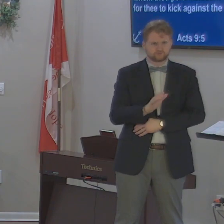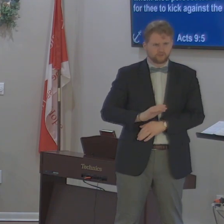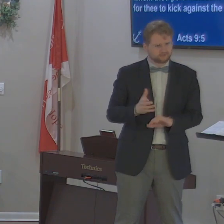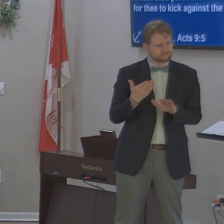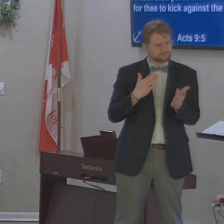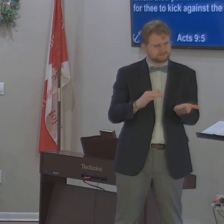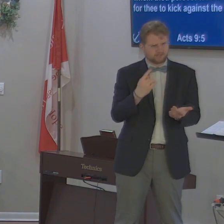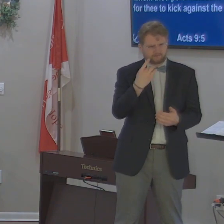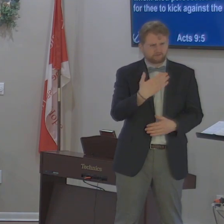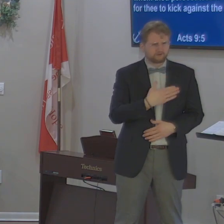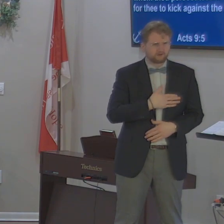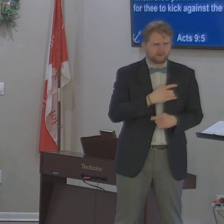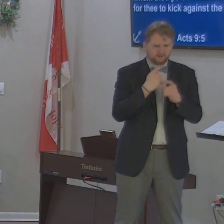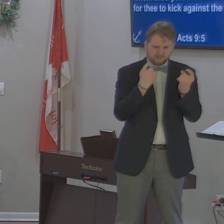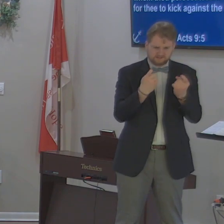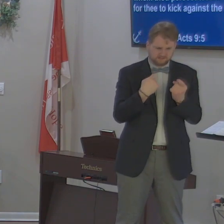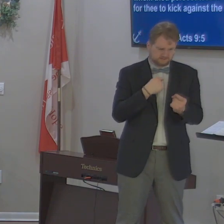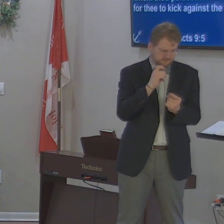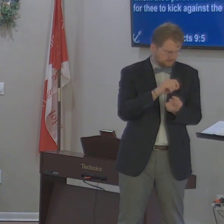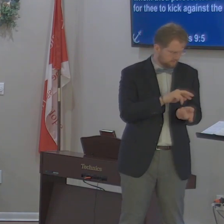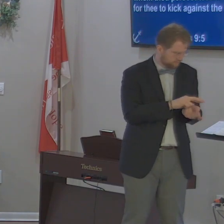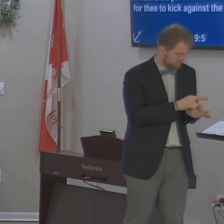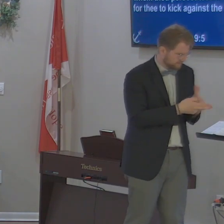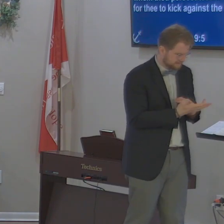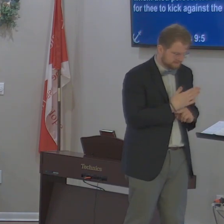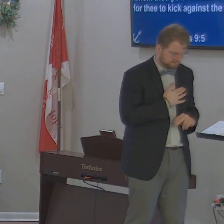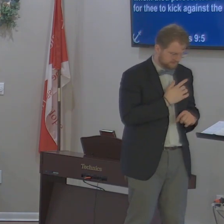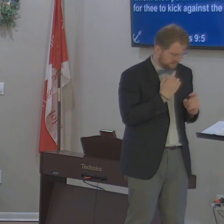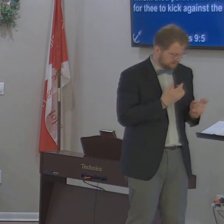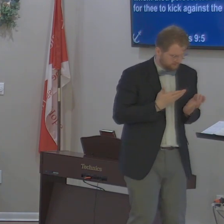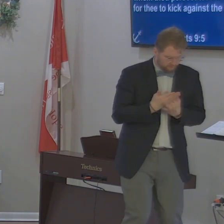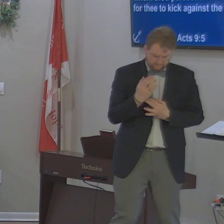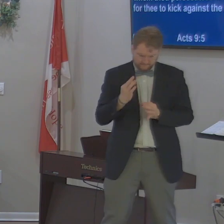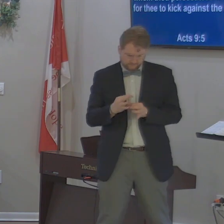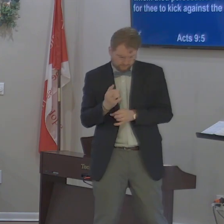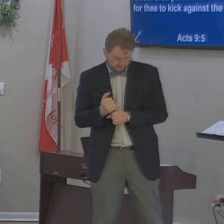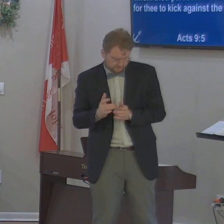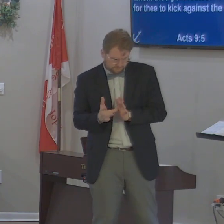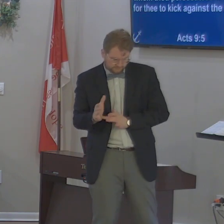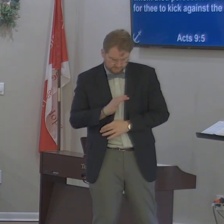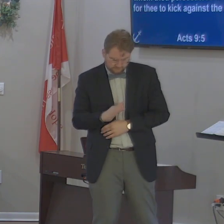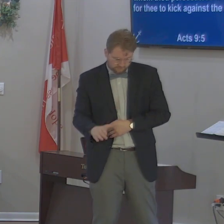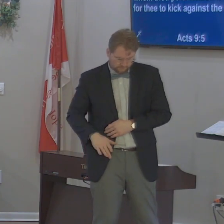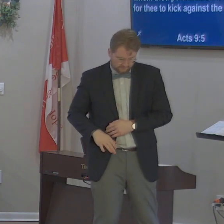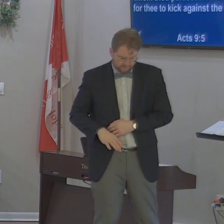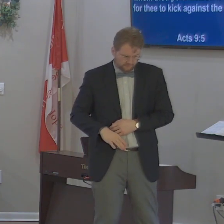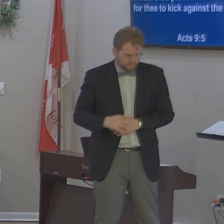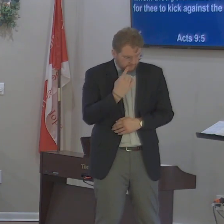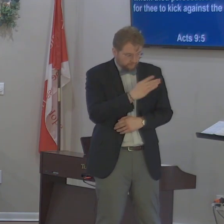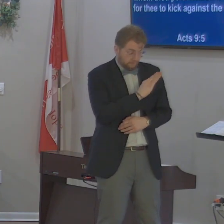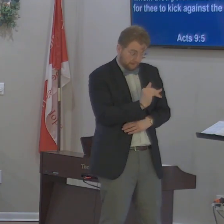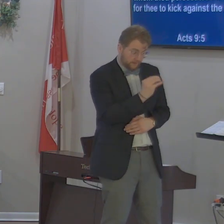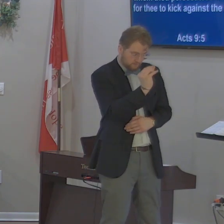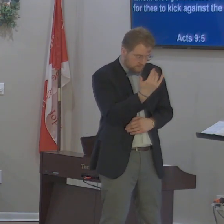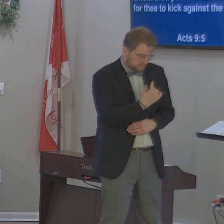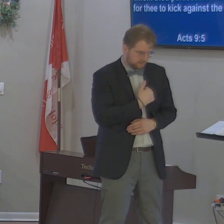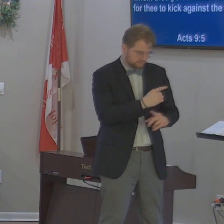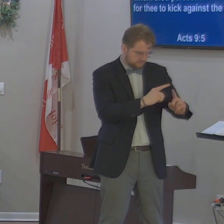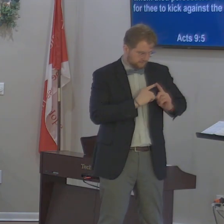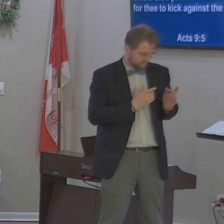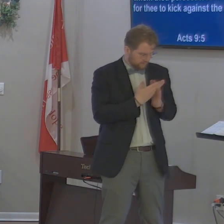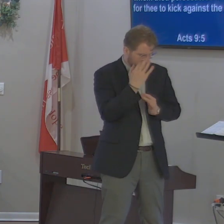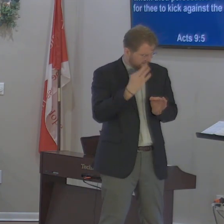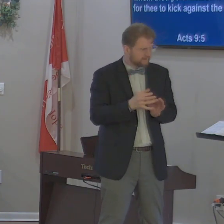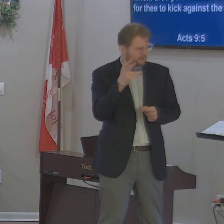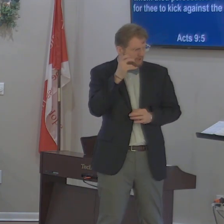and you hear that you have to repent of your sin and turn and by faith trust in Jesus Christ, that for by grace are you saved through faith,